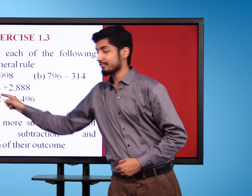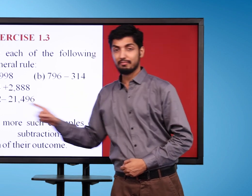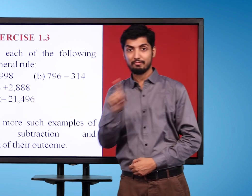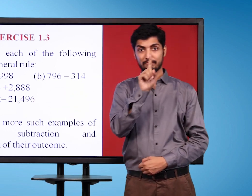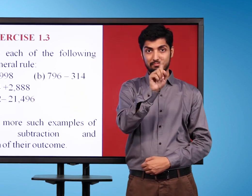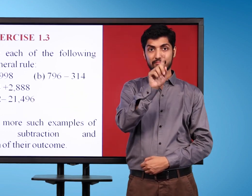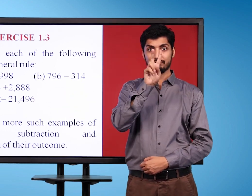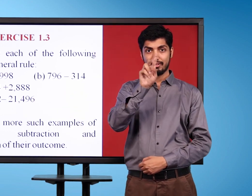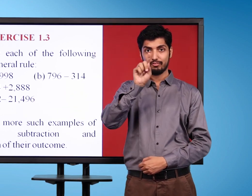12,904 plus